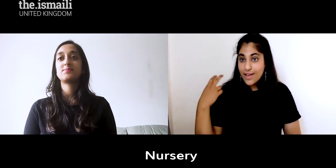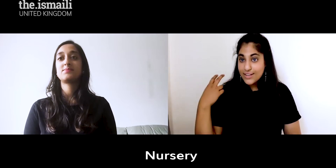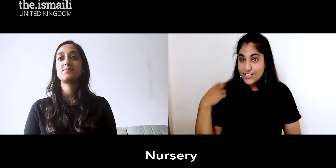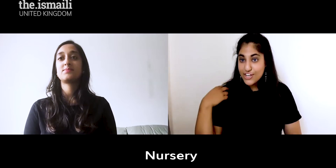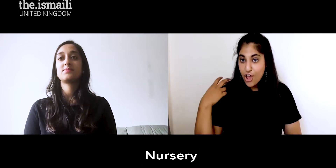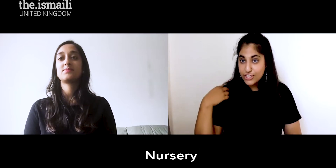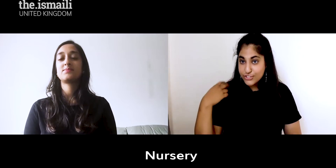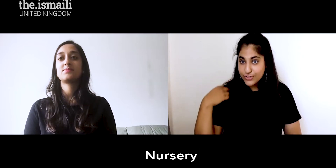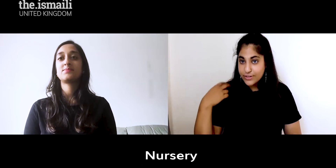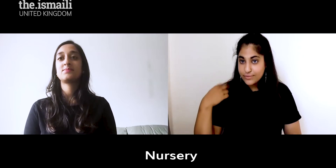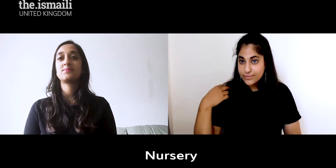Nursery.